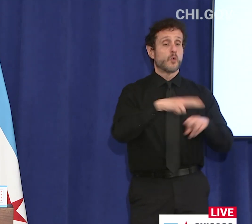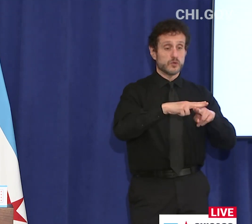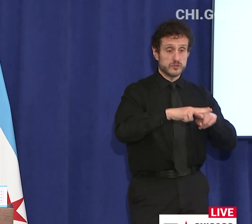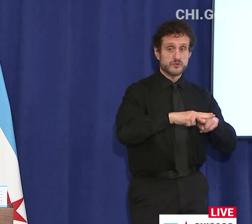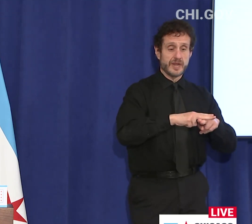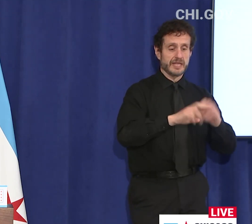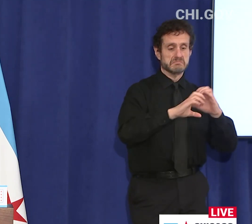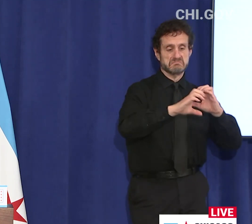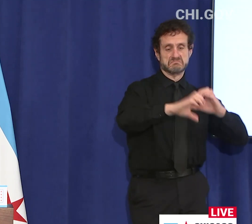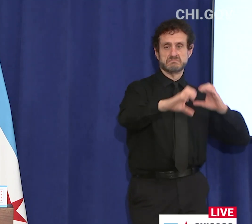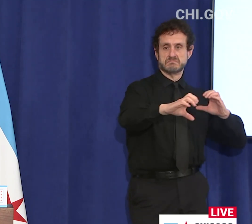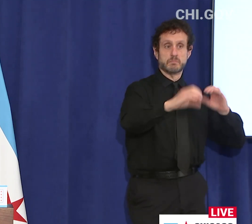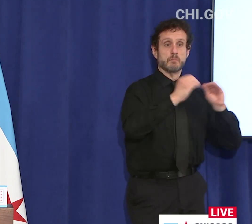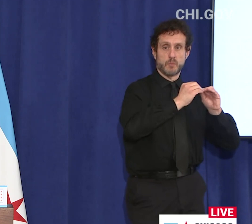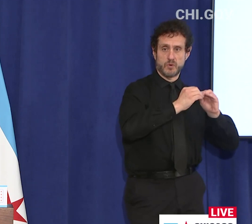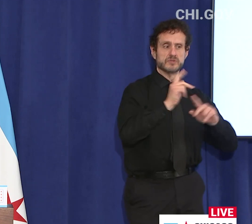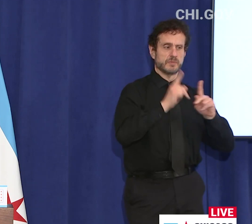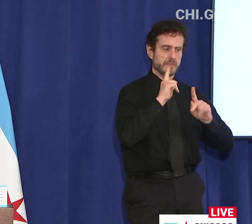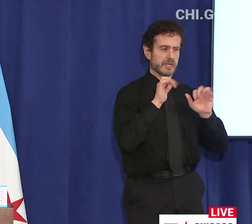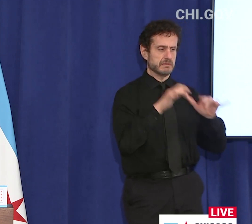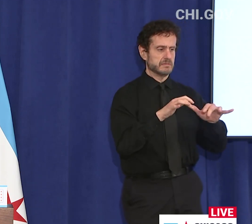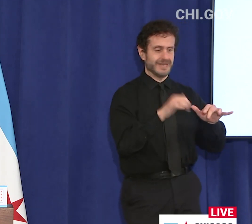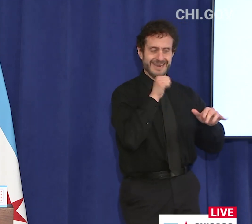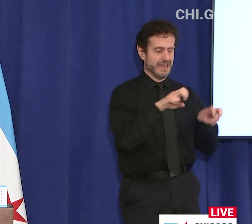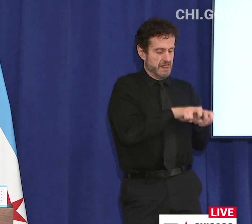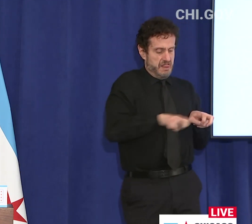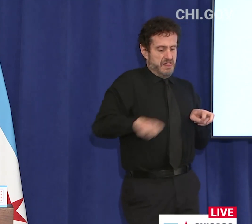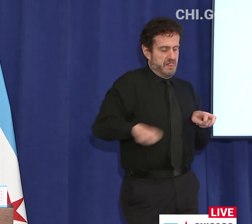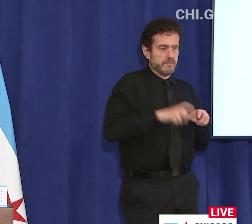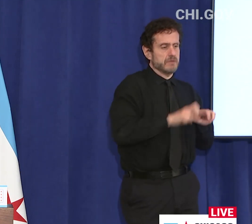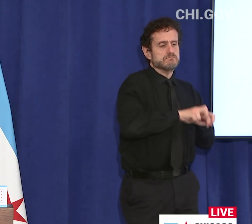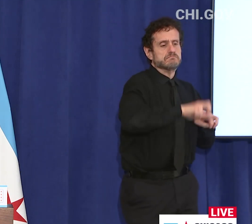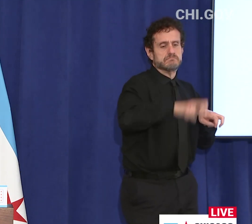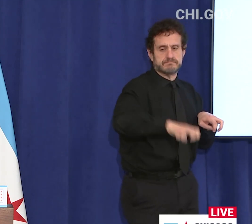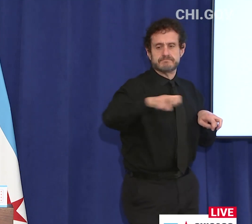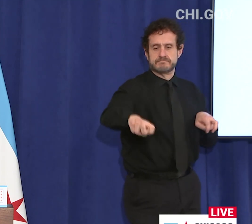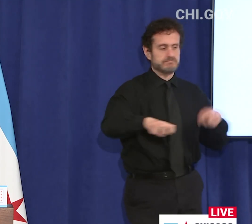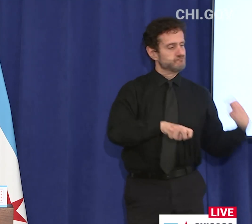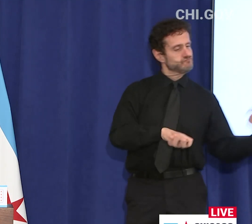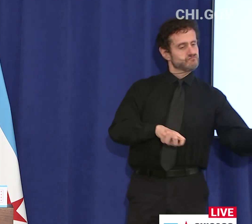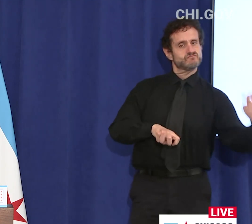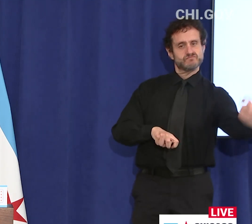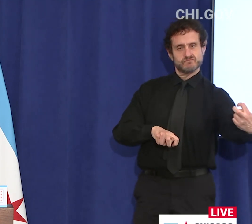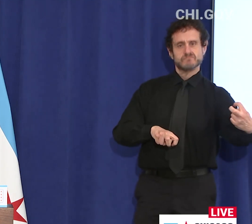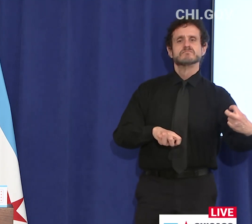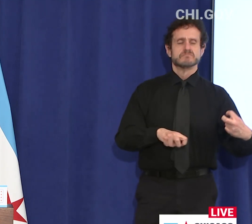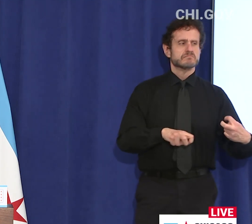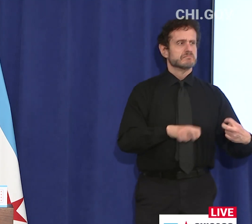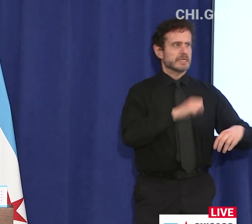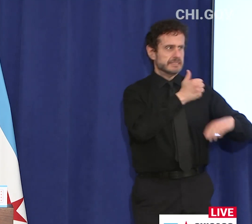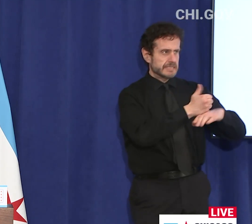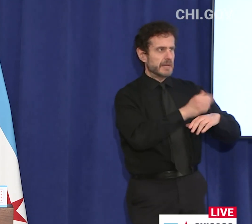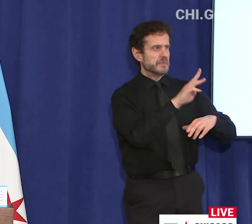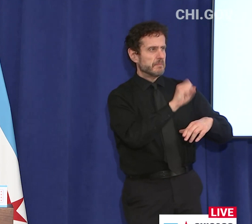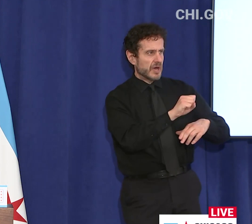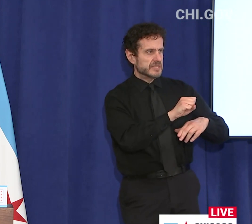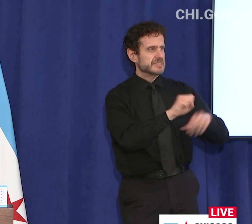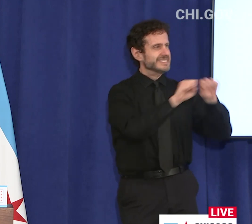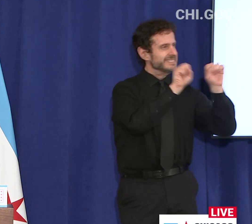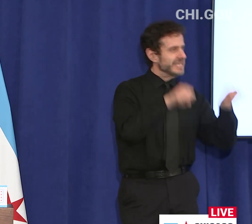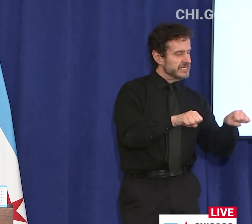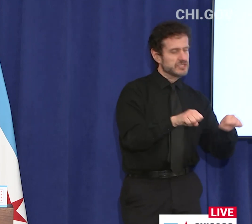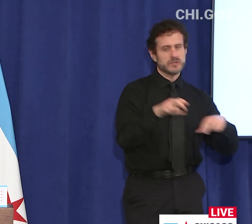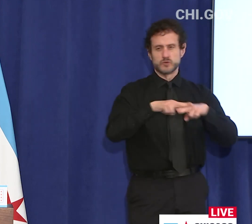people can safely social distance. There are going to be markings at bus stops and on platforms. So I think they've got a very well thought out